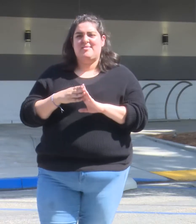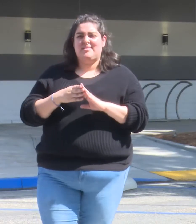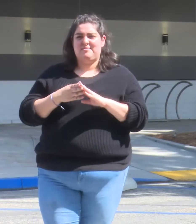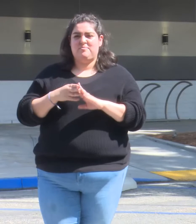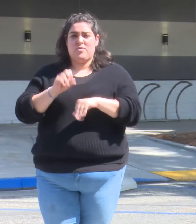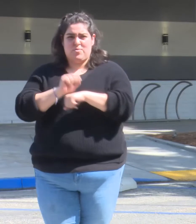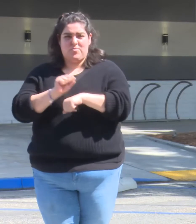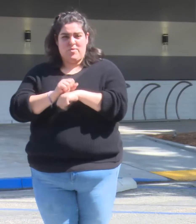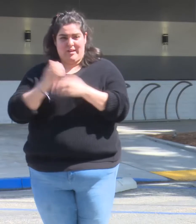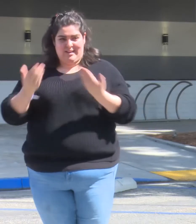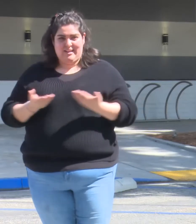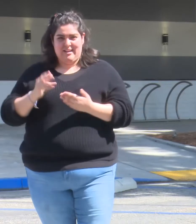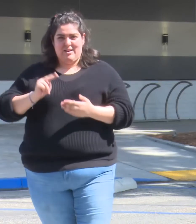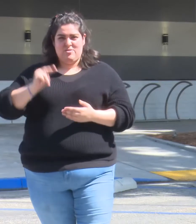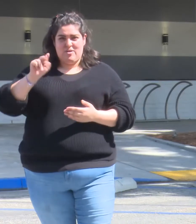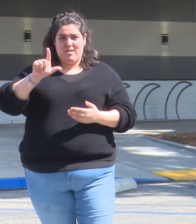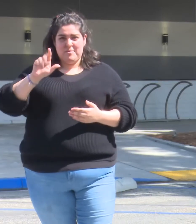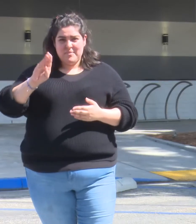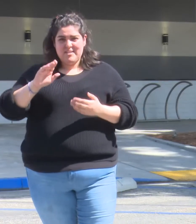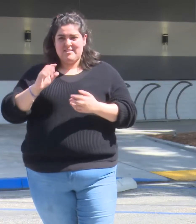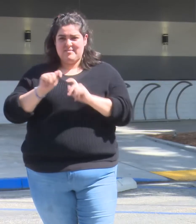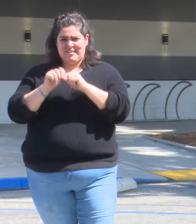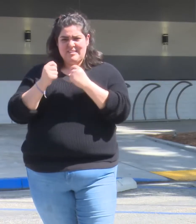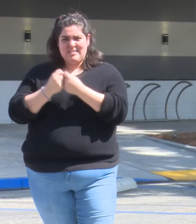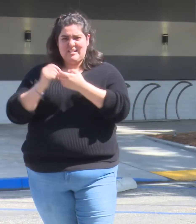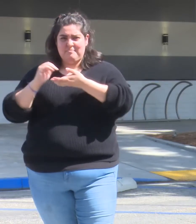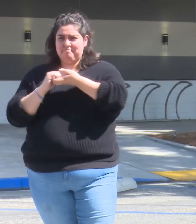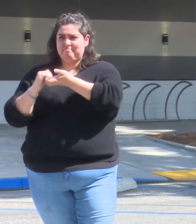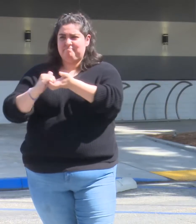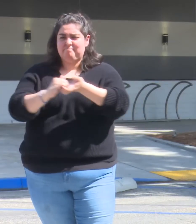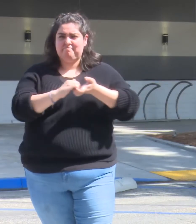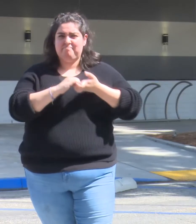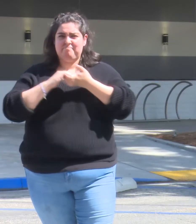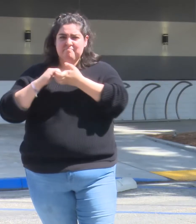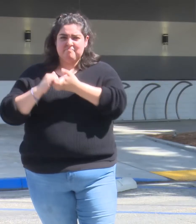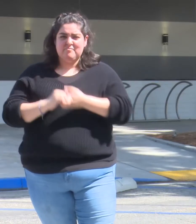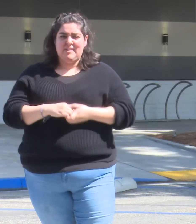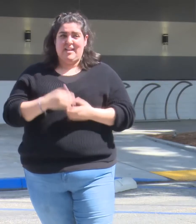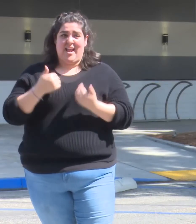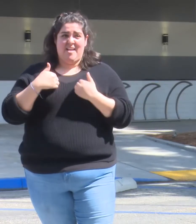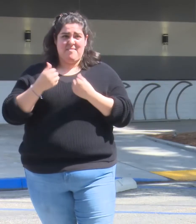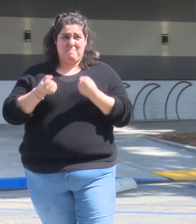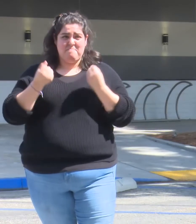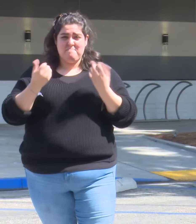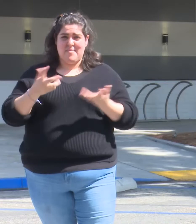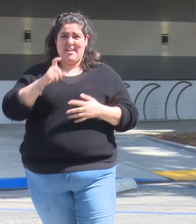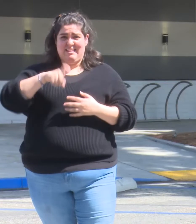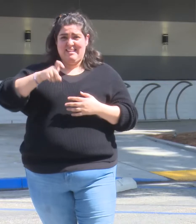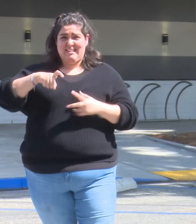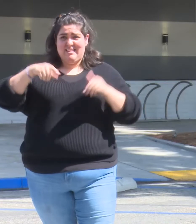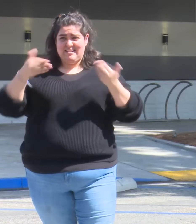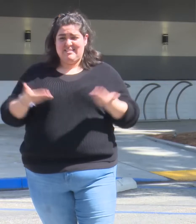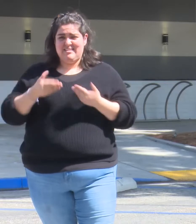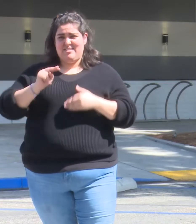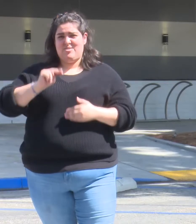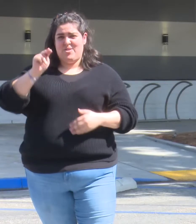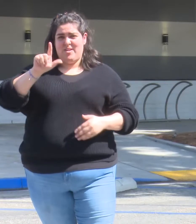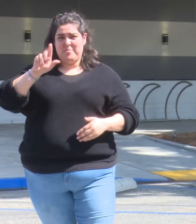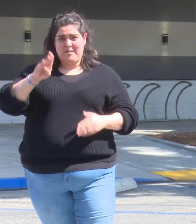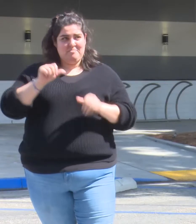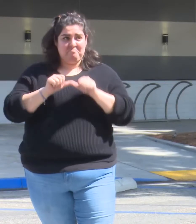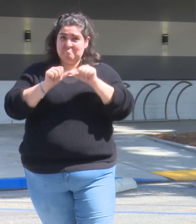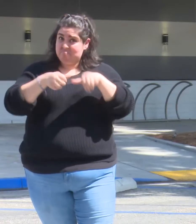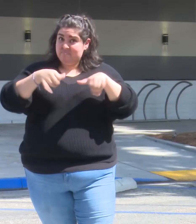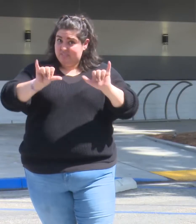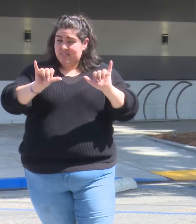a team collaborative effort. The needs in North Long Beach were great, and they continue to be. What we did was a